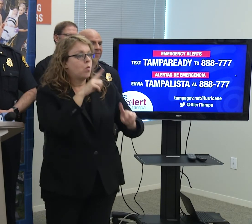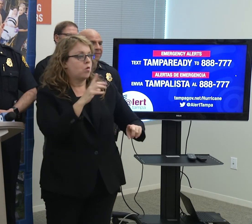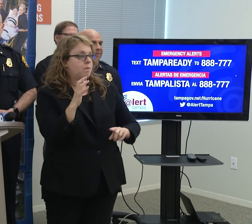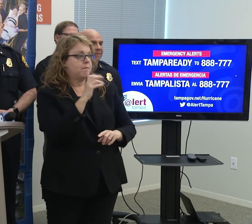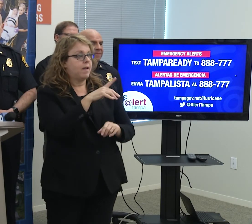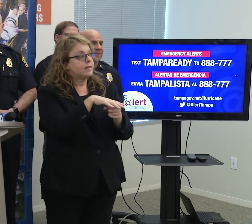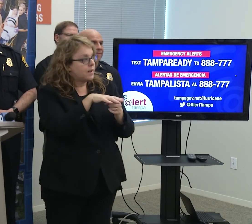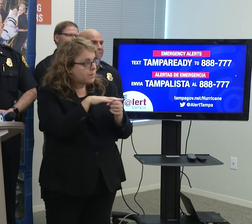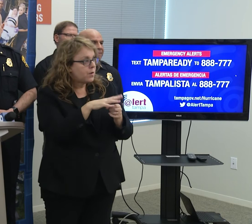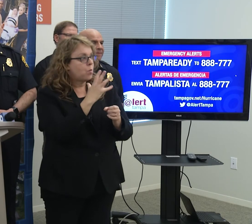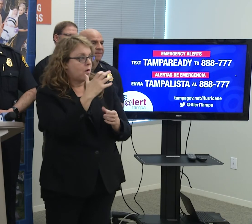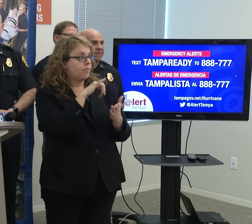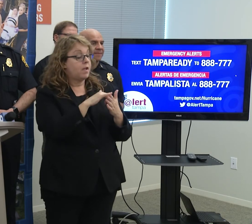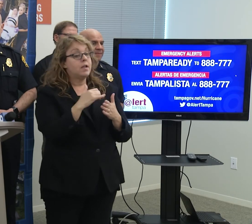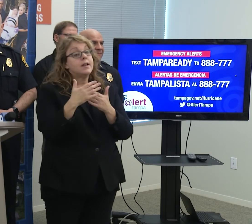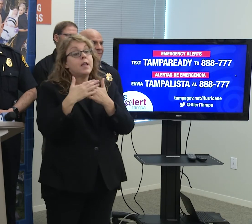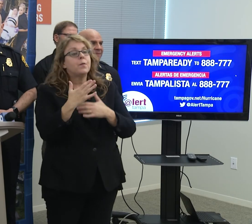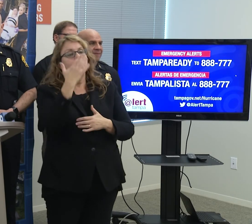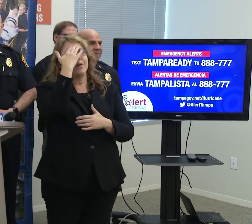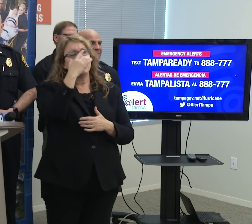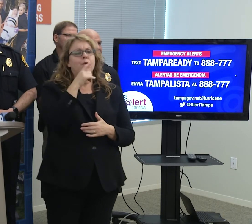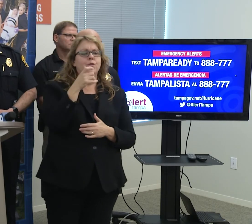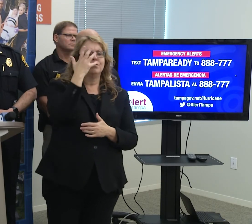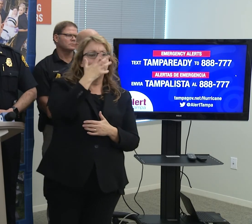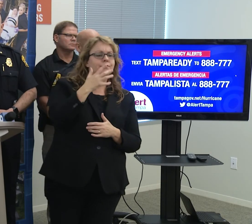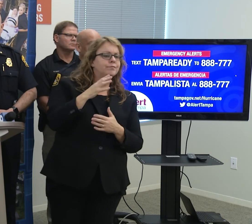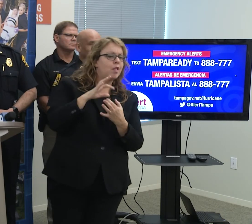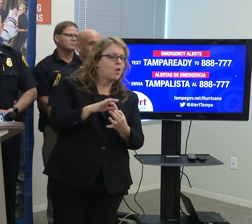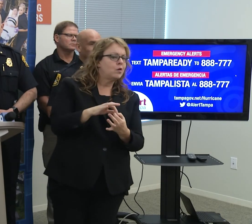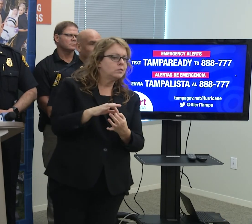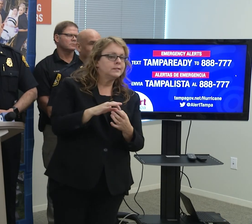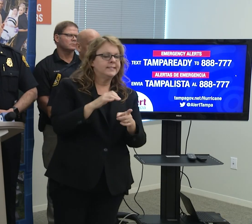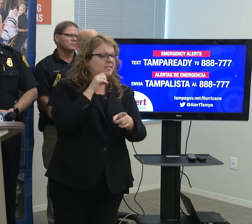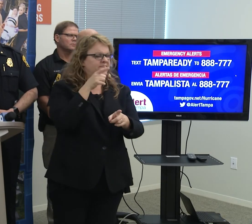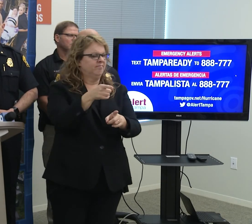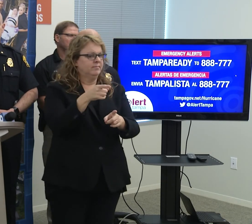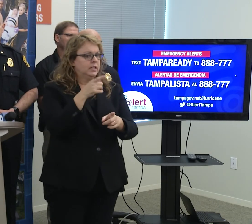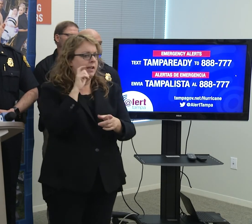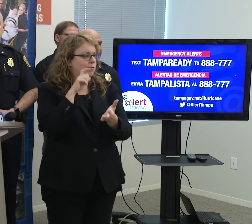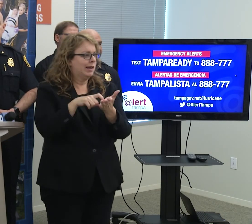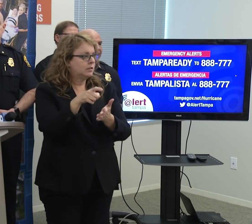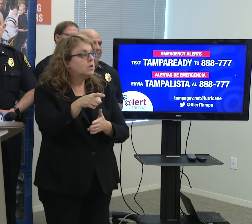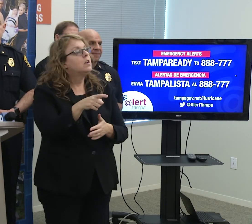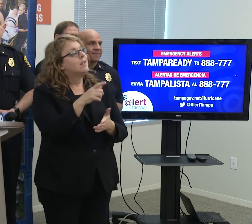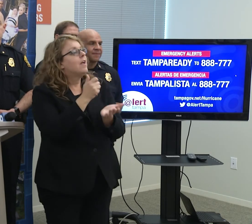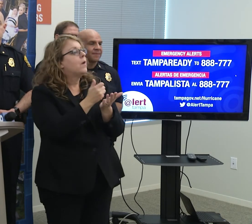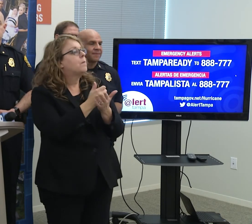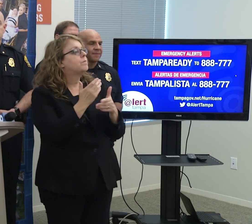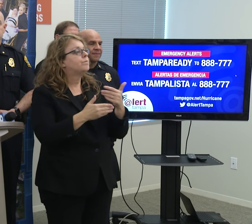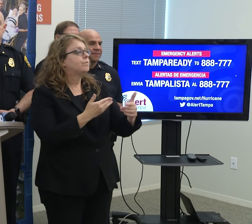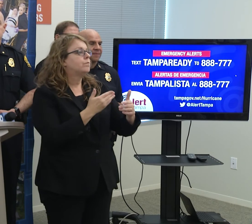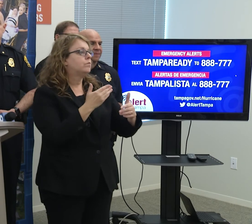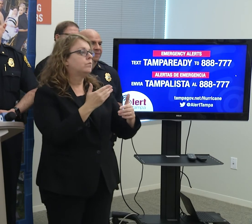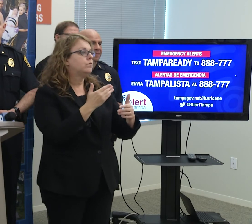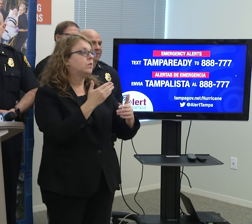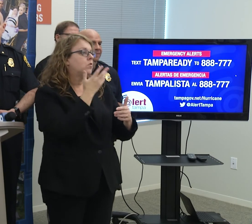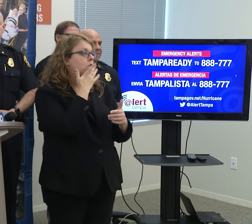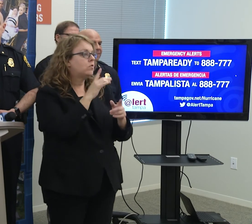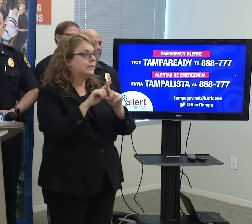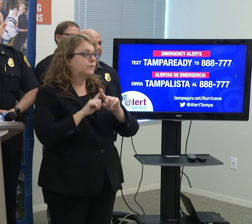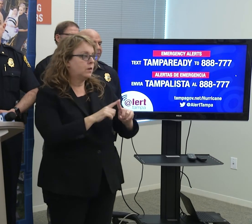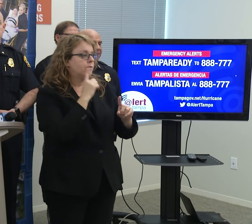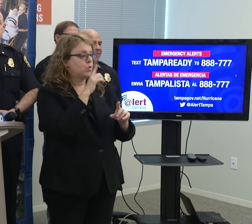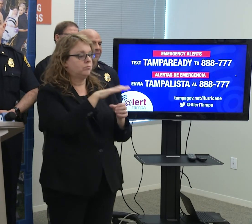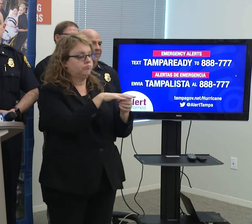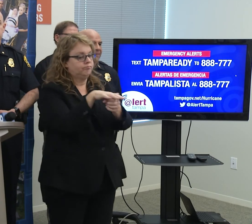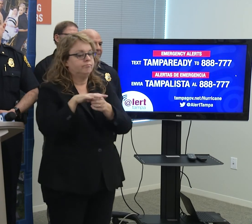these neighborhoods. The neighbors know who lives there, who belongs there, and who doesn't. And it's just a way to try and speed up the process of returning